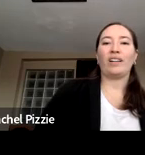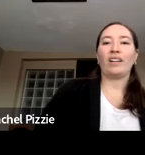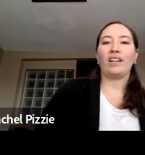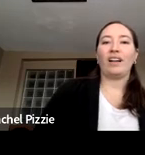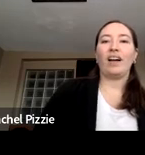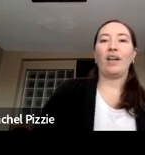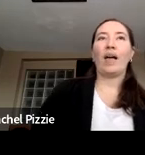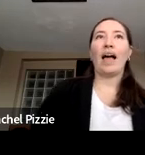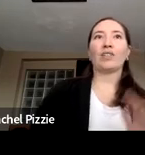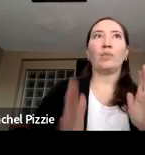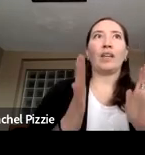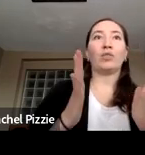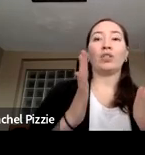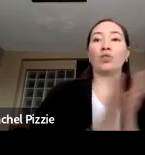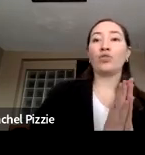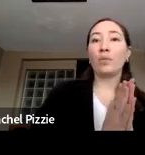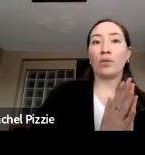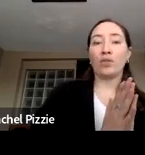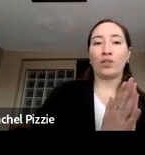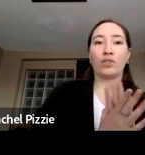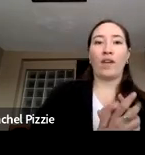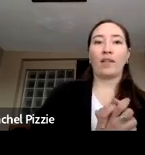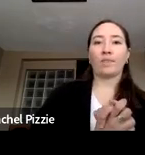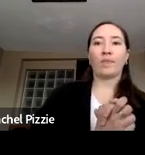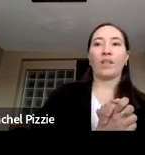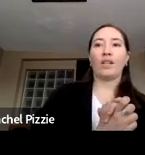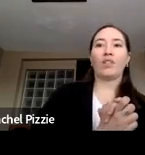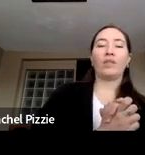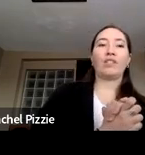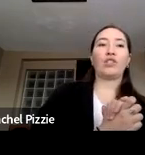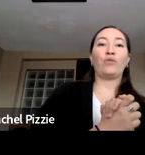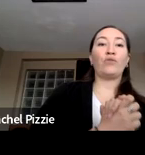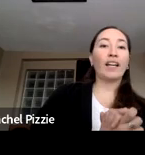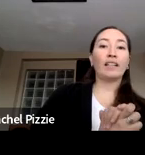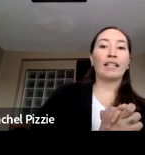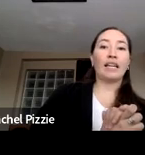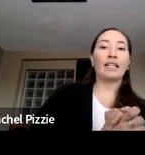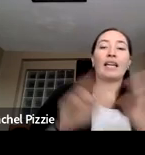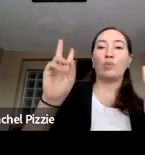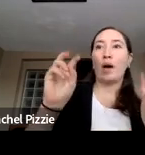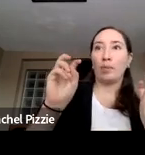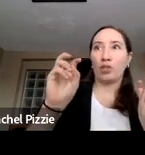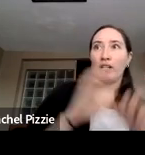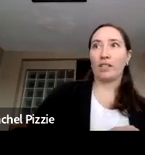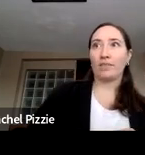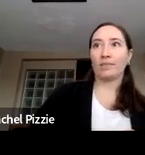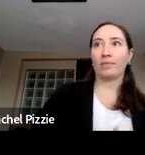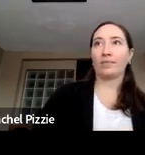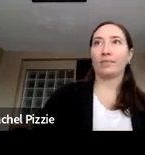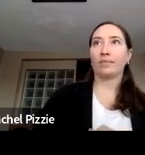to actually be able to distribute your survey, you need to finalize it and publish